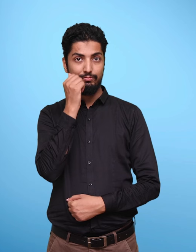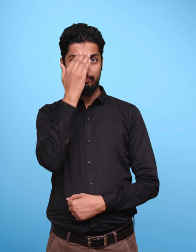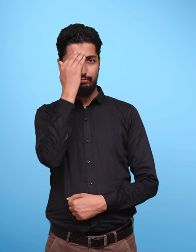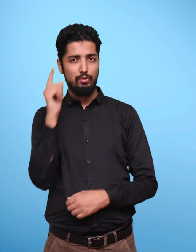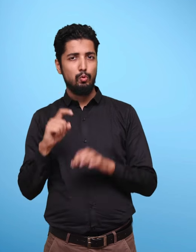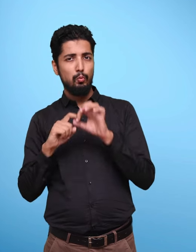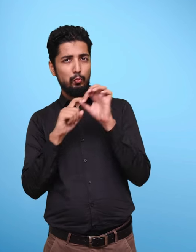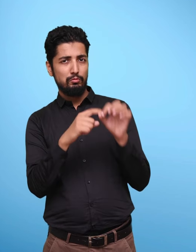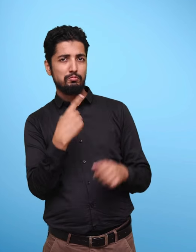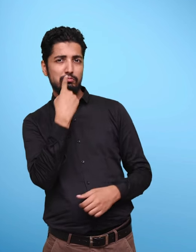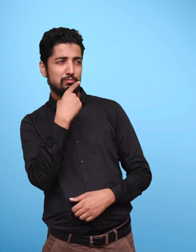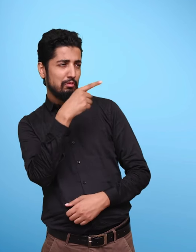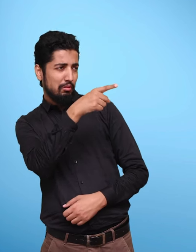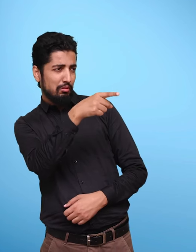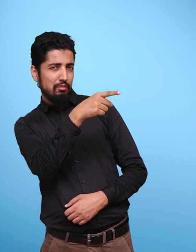Nitin. What is this?